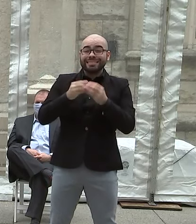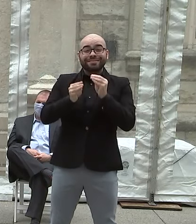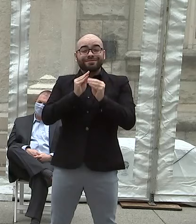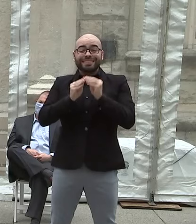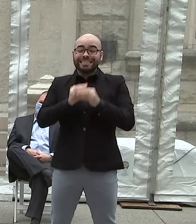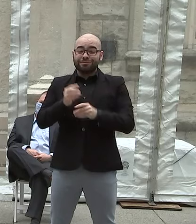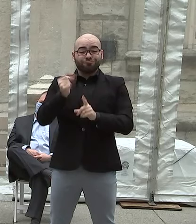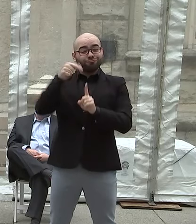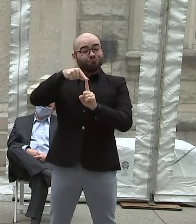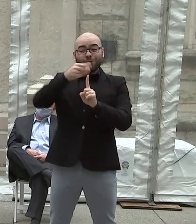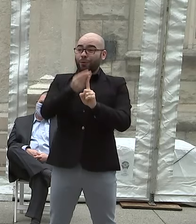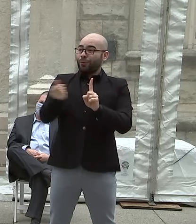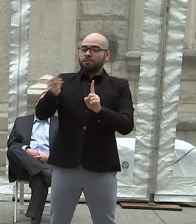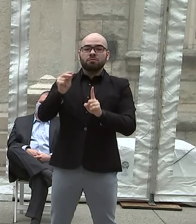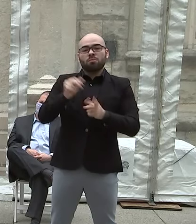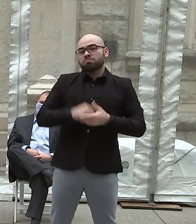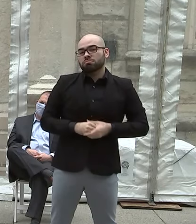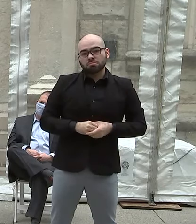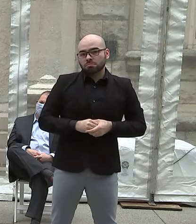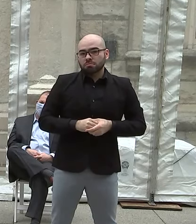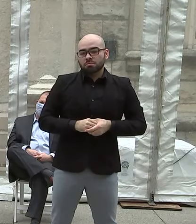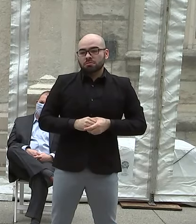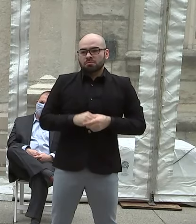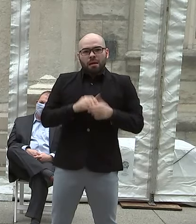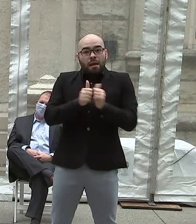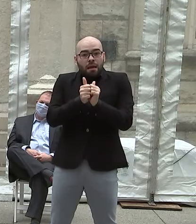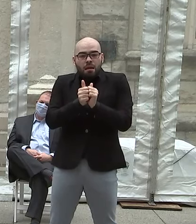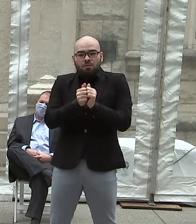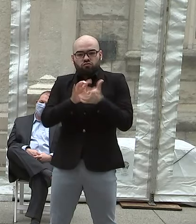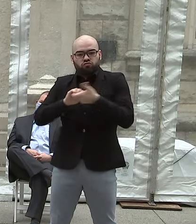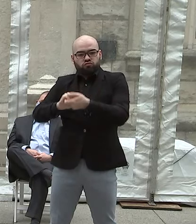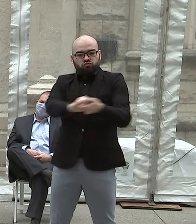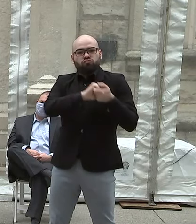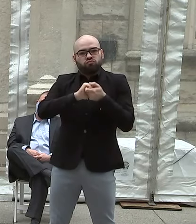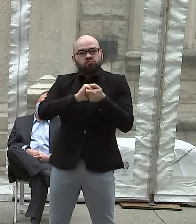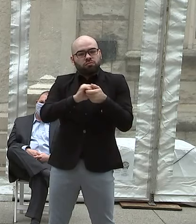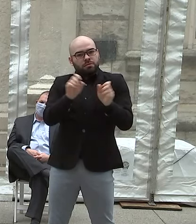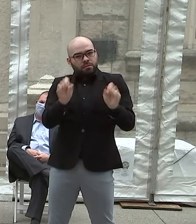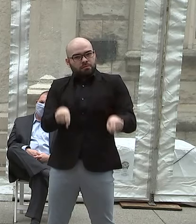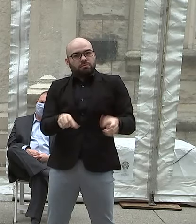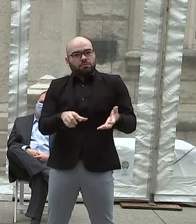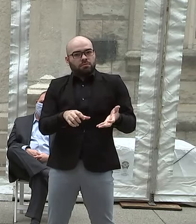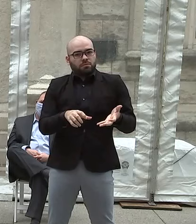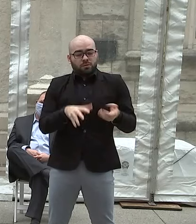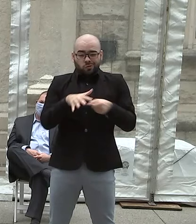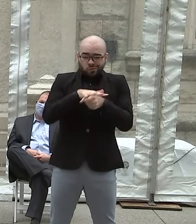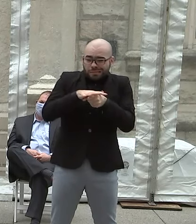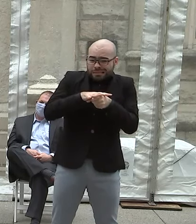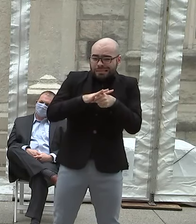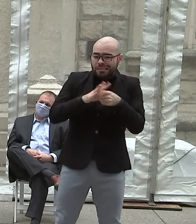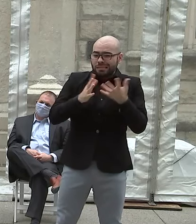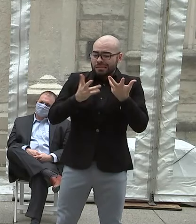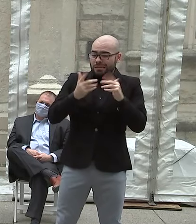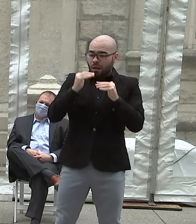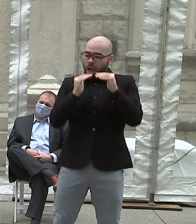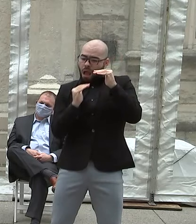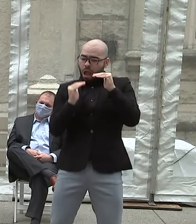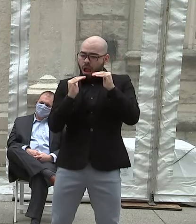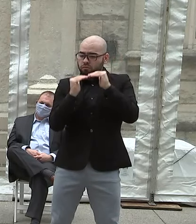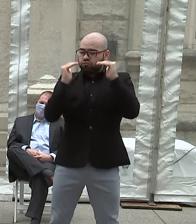our regional outlook through collaborative efforts. Regions with the least inequality,